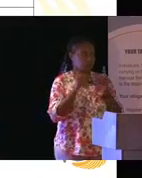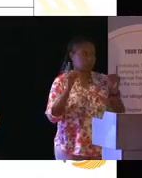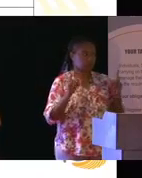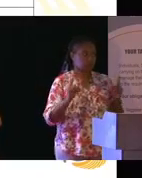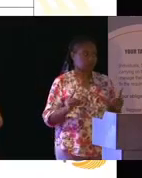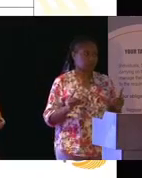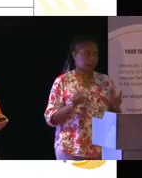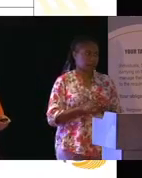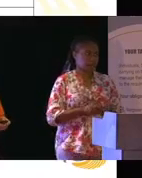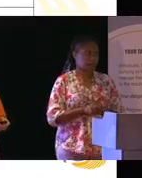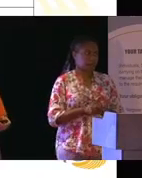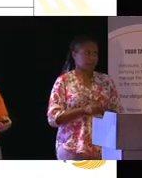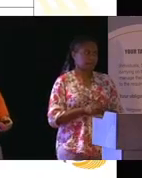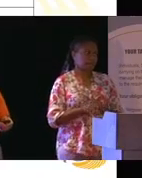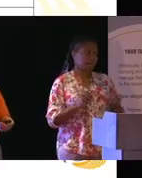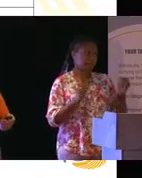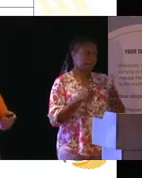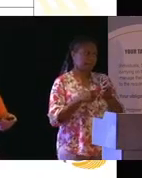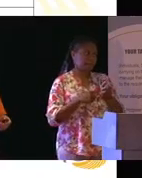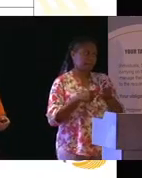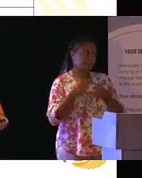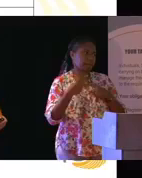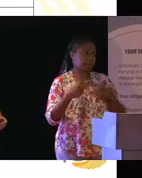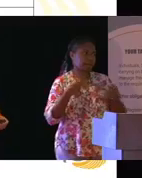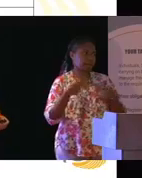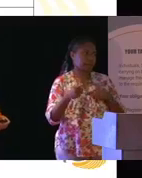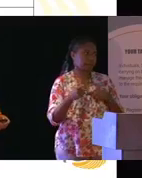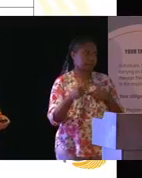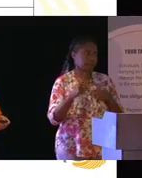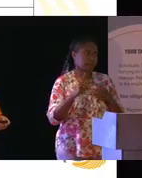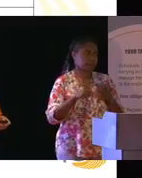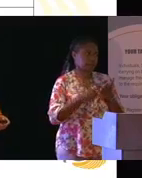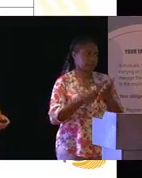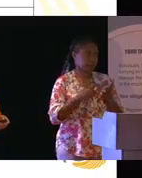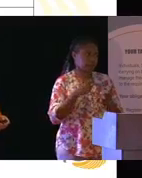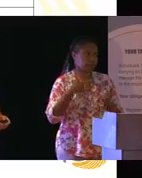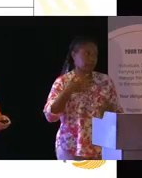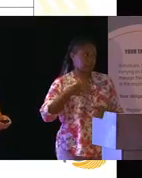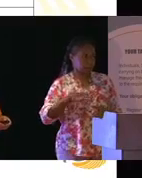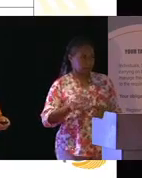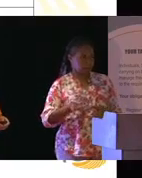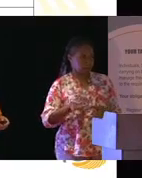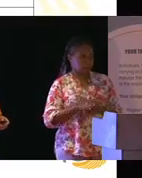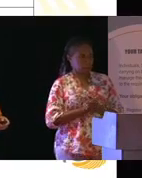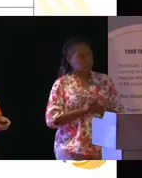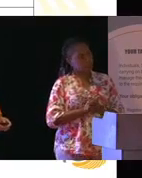information that IRC would require to capture your payment